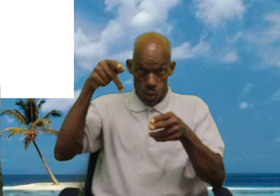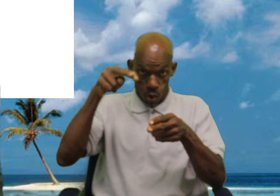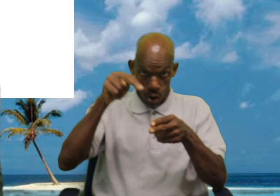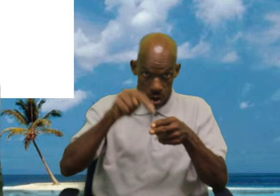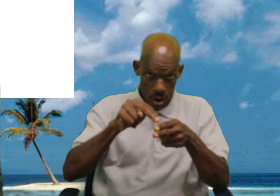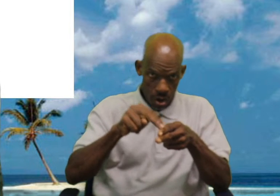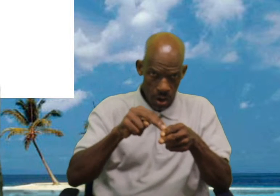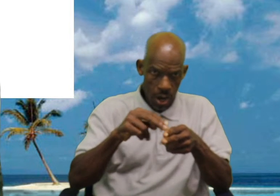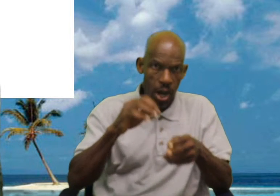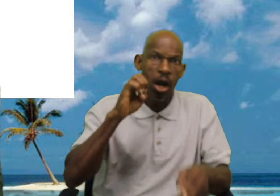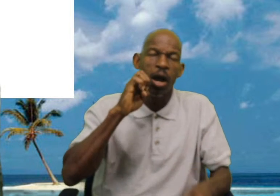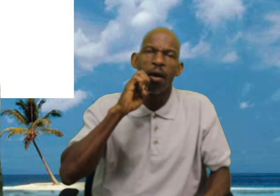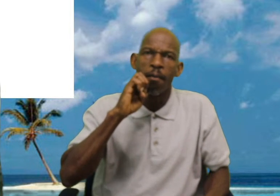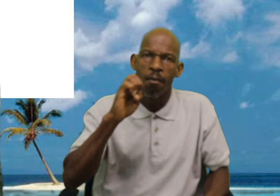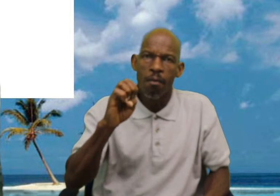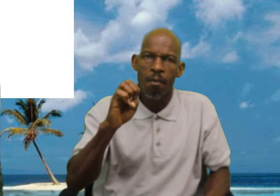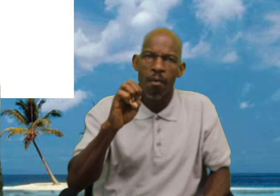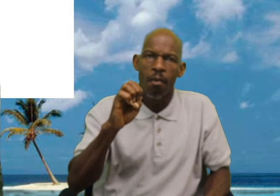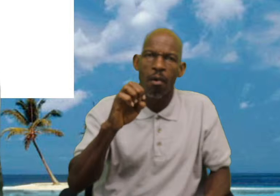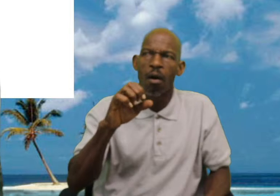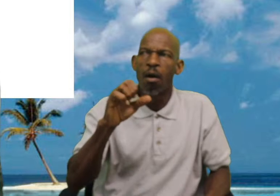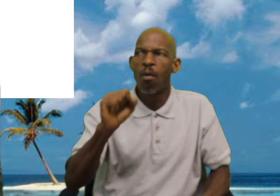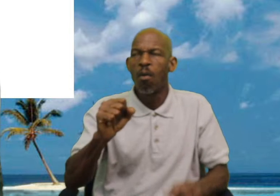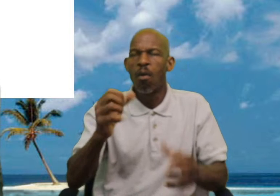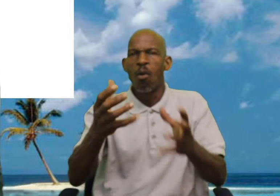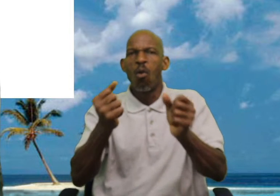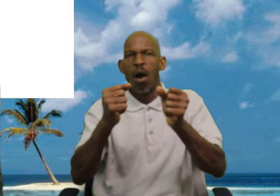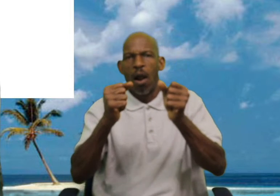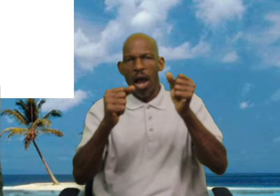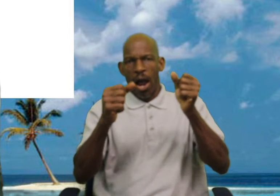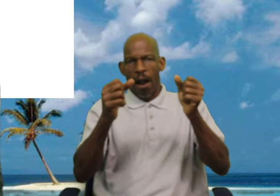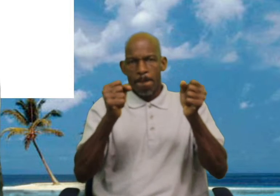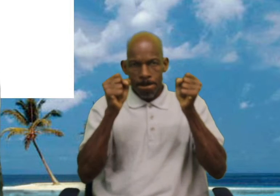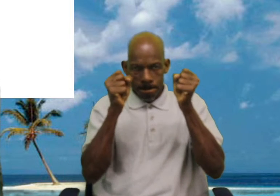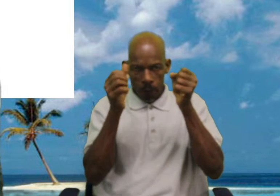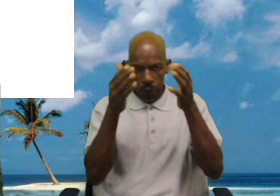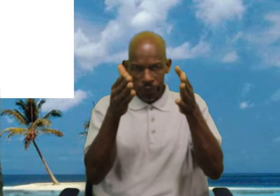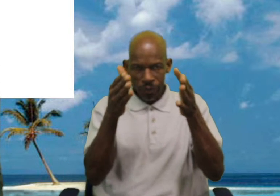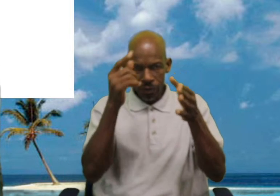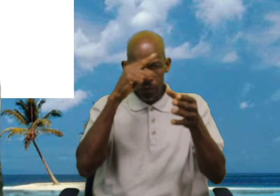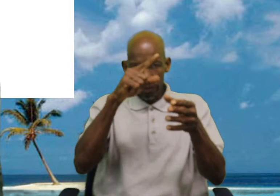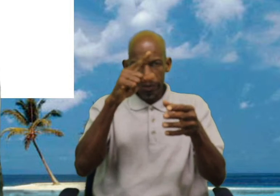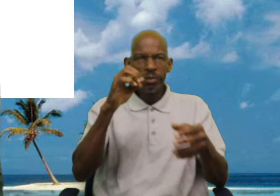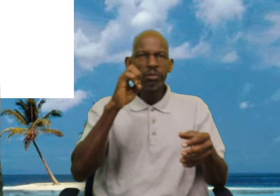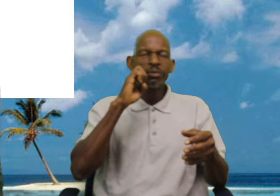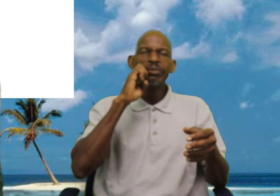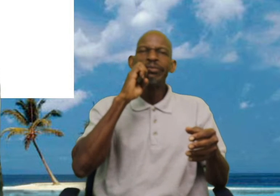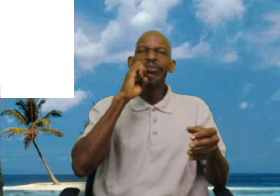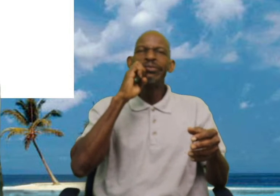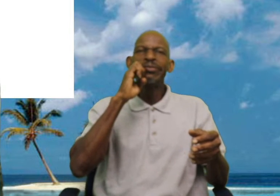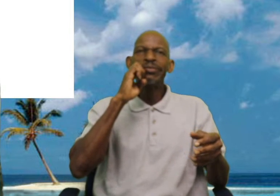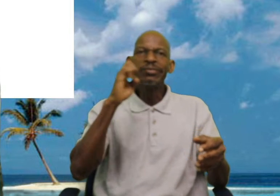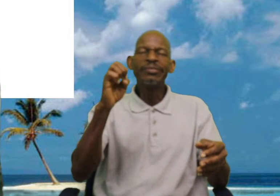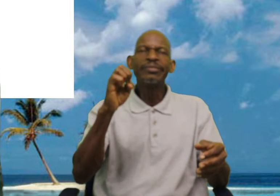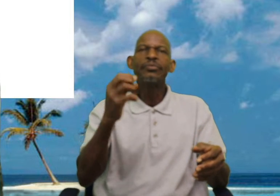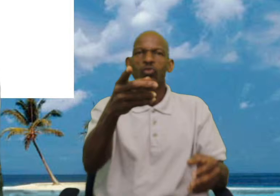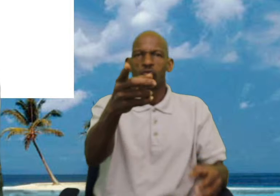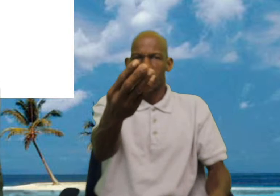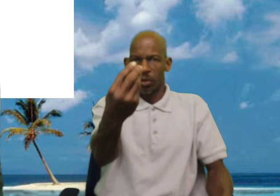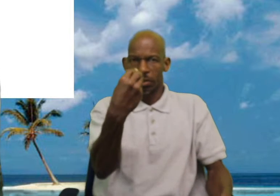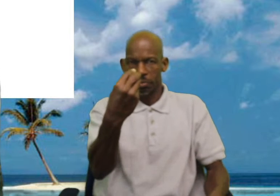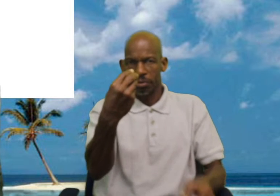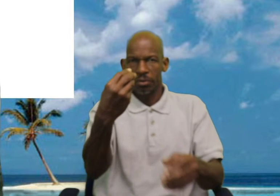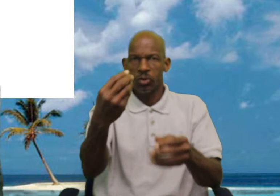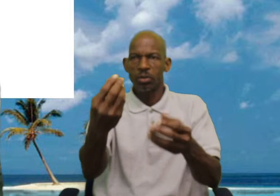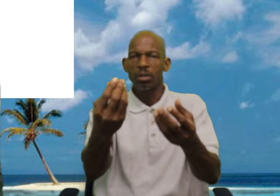We need to have a subject. What subject could be used for she? Give me a subject for she.